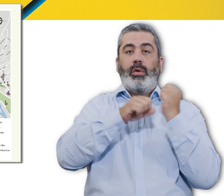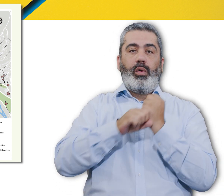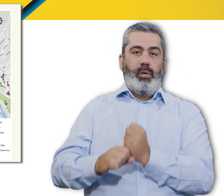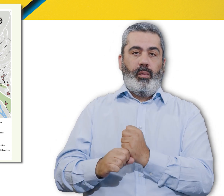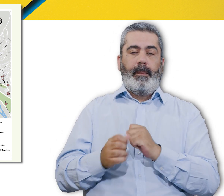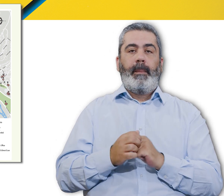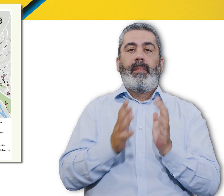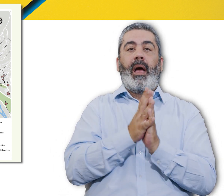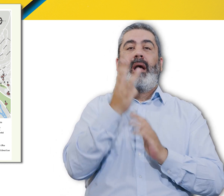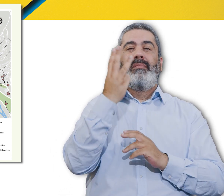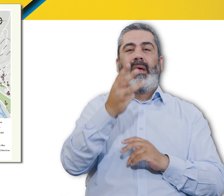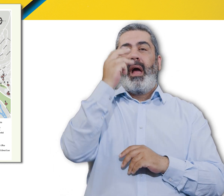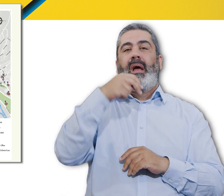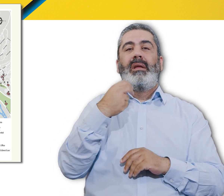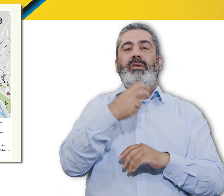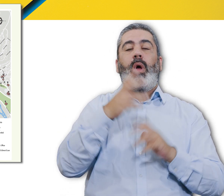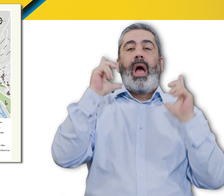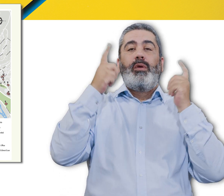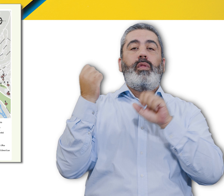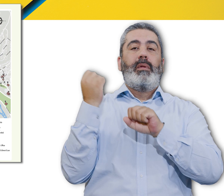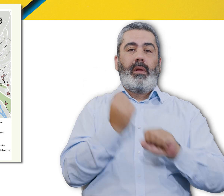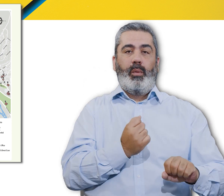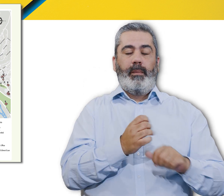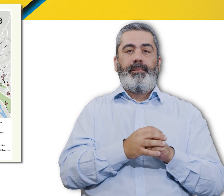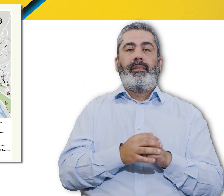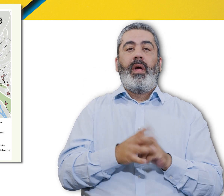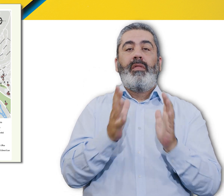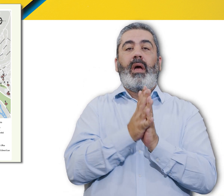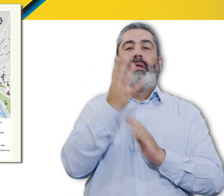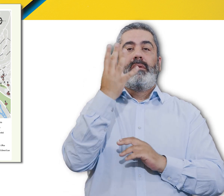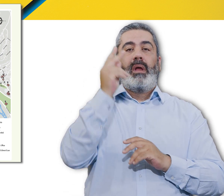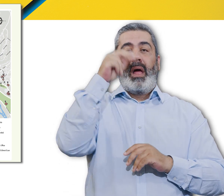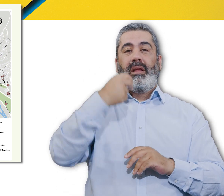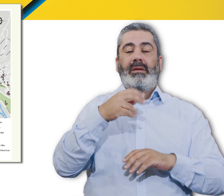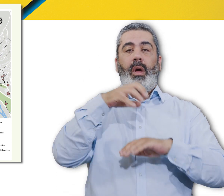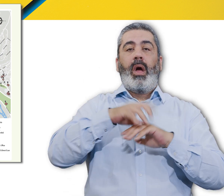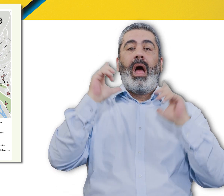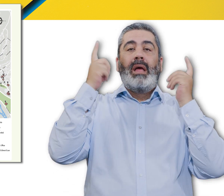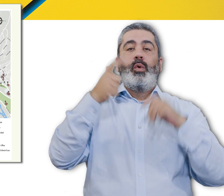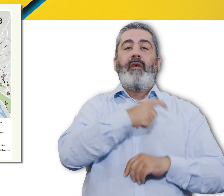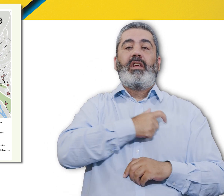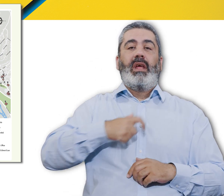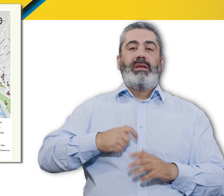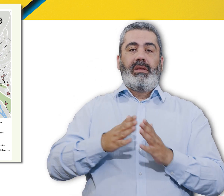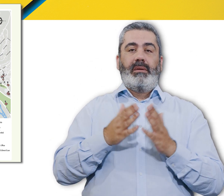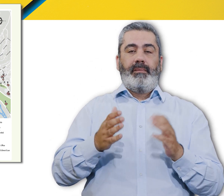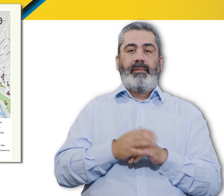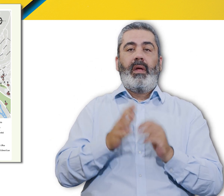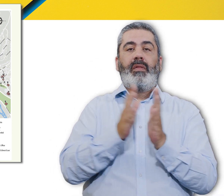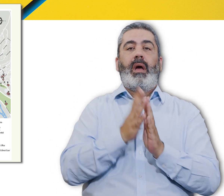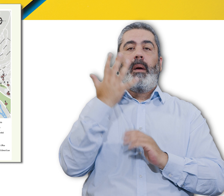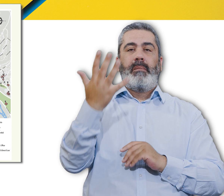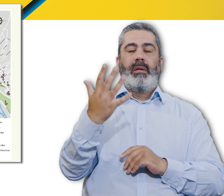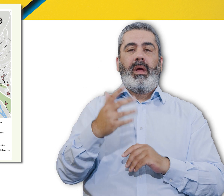Church. 12. Monastery of St. George. 13. St. Demetrius